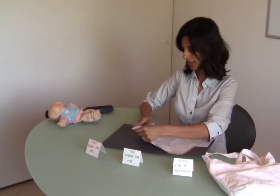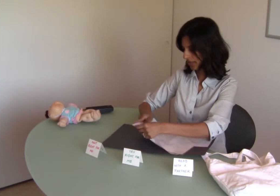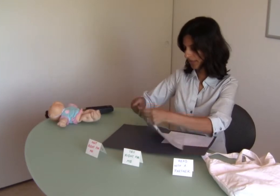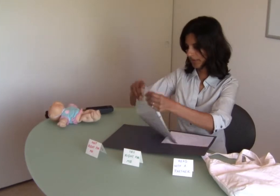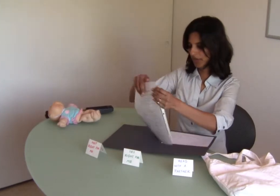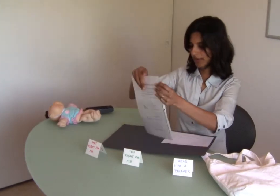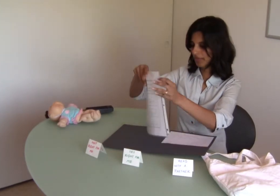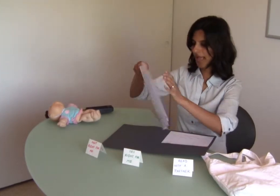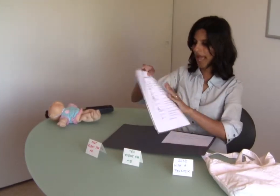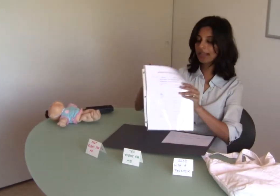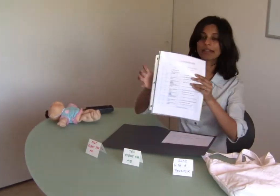I'm gonna put it back.